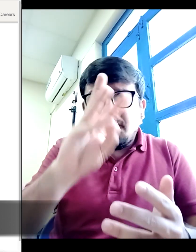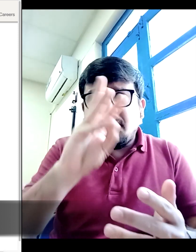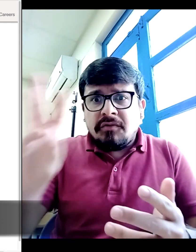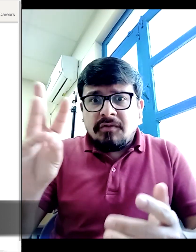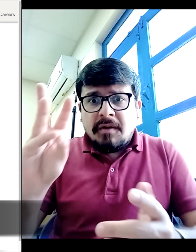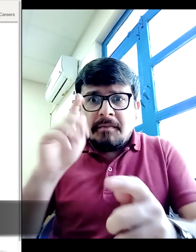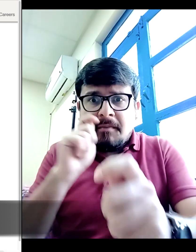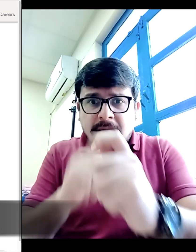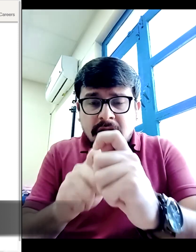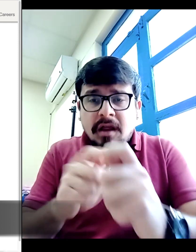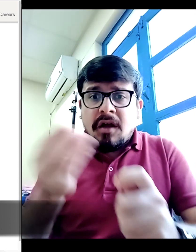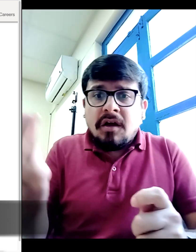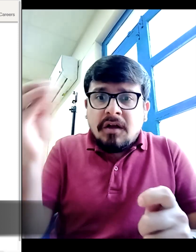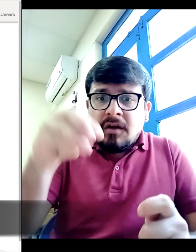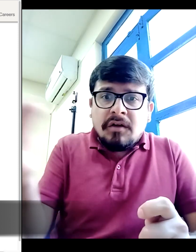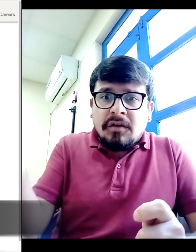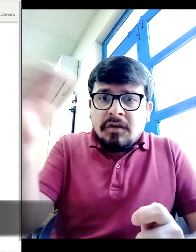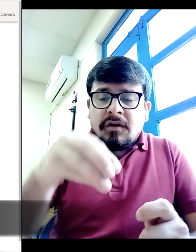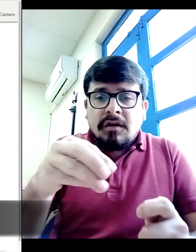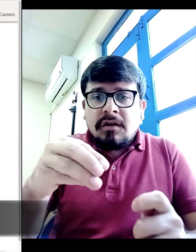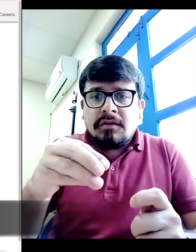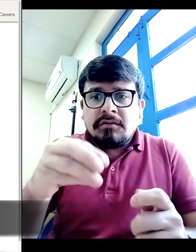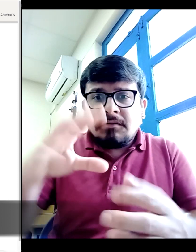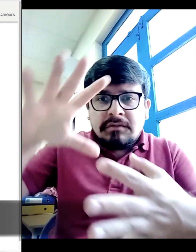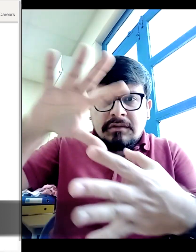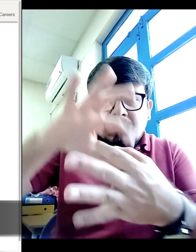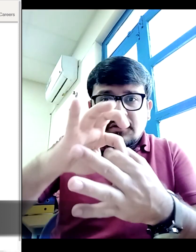own identity, your own brand.